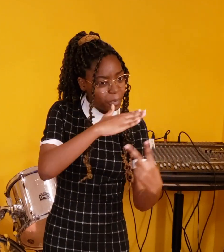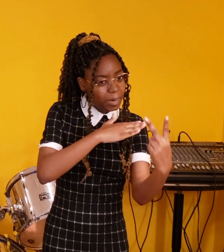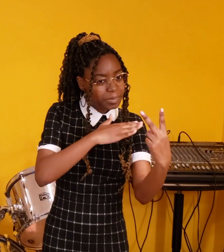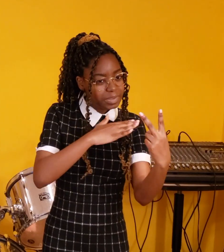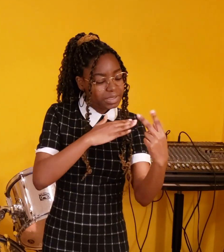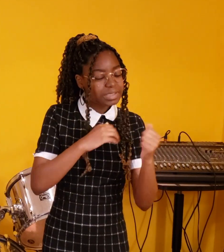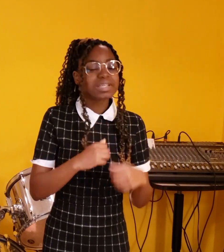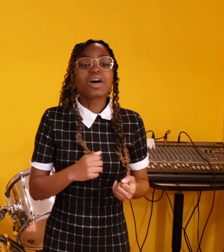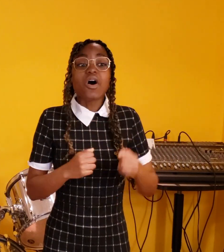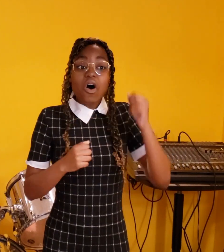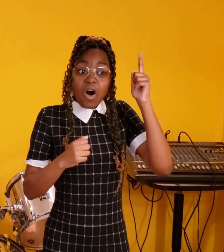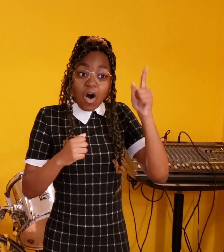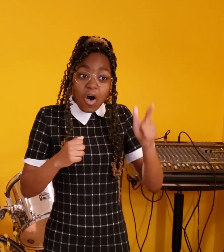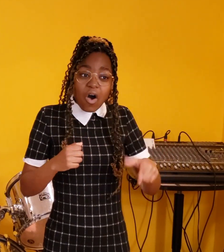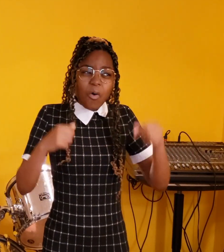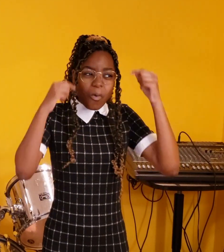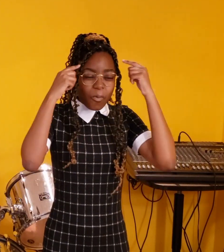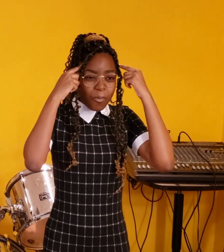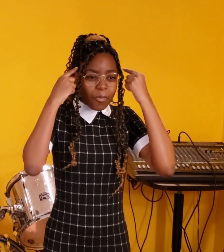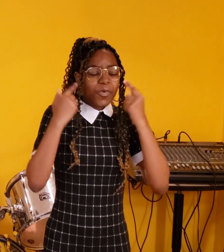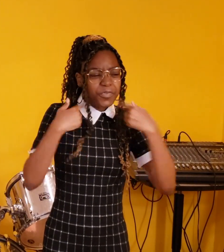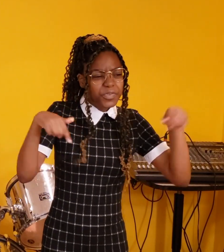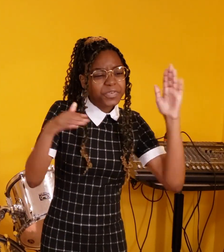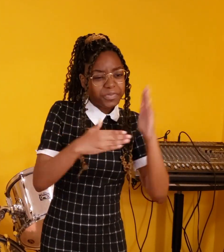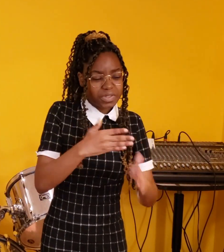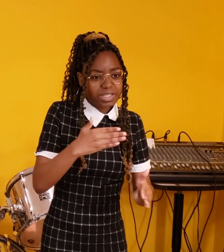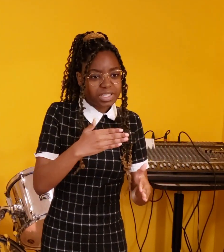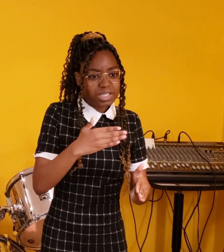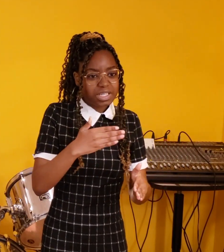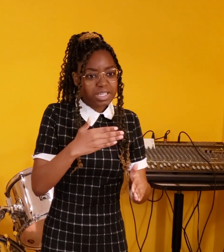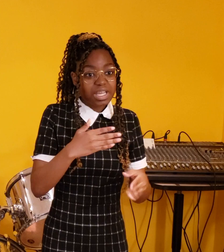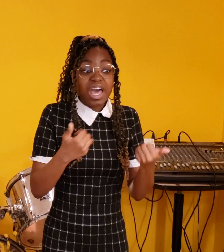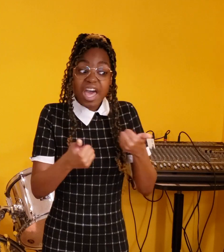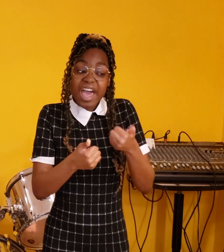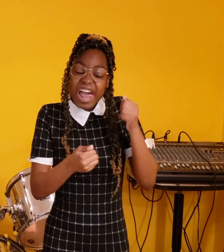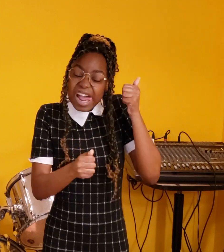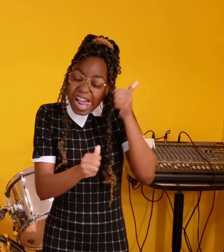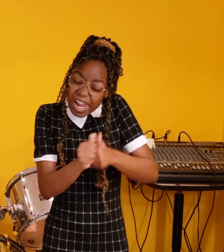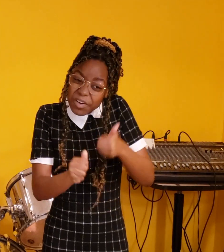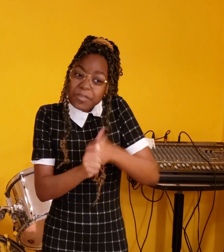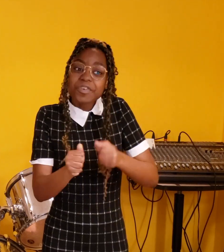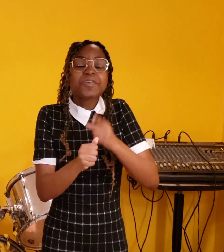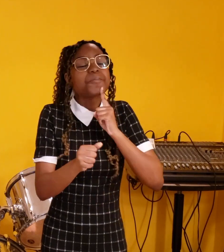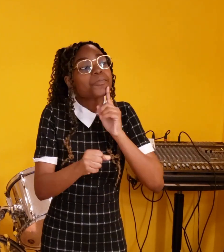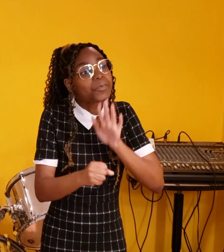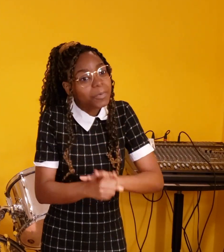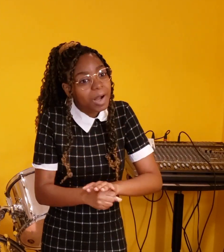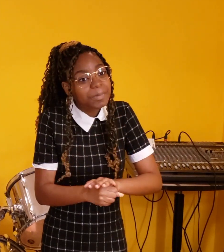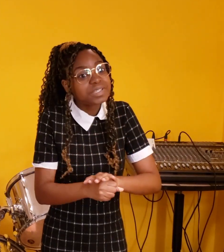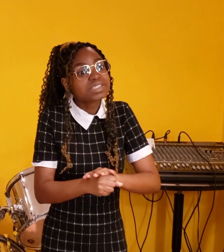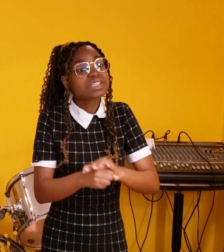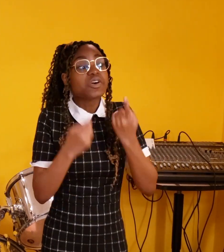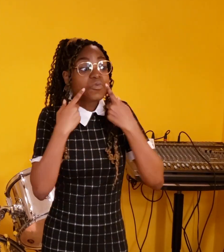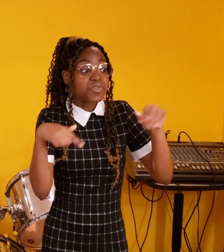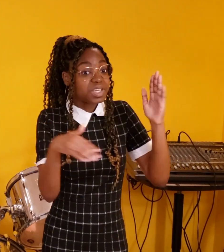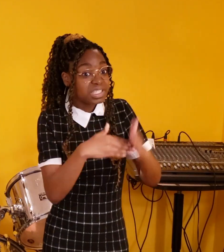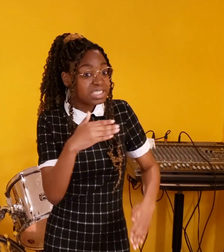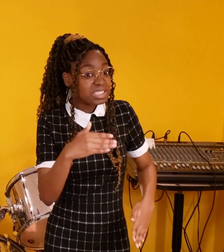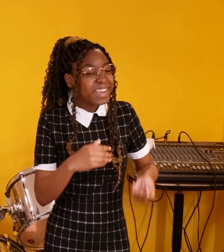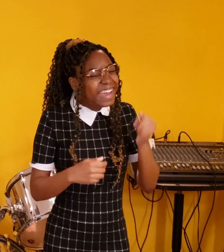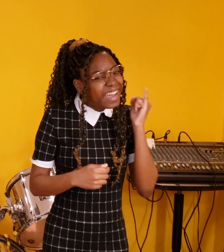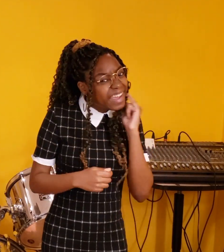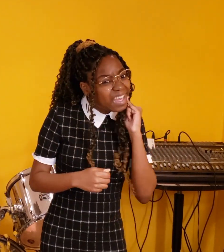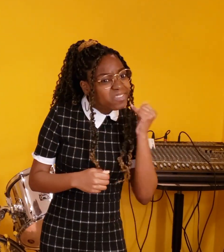one after the other. And there's some more in the future. And so God, who cannot lie, when he makes a promise, he's going to come through with it.